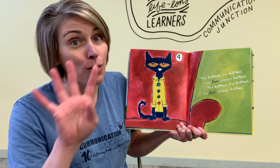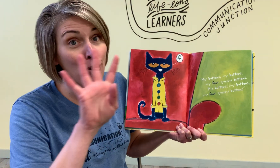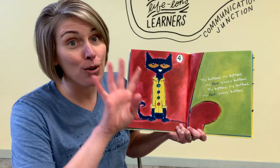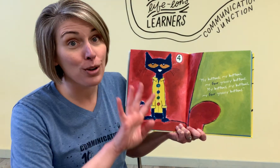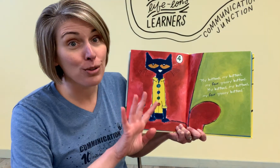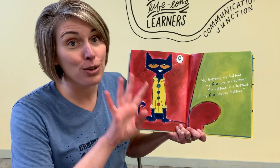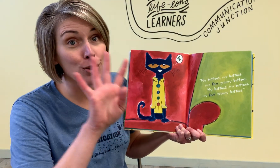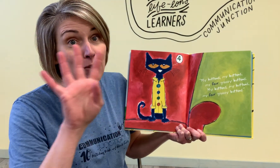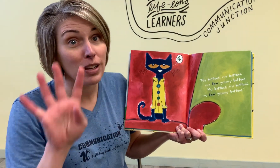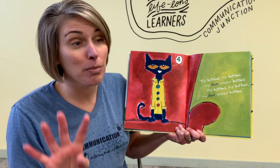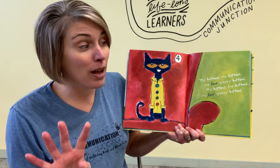4 groovy